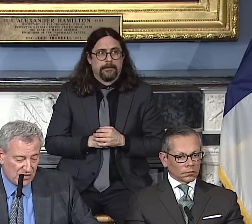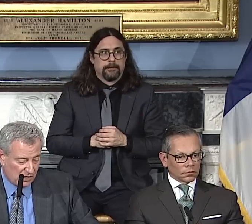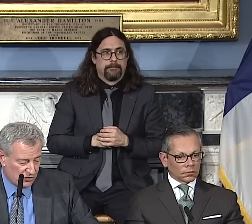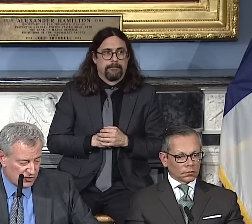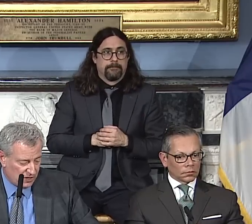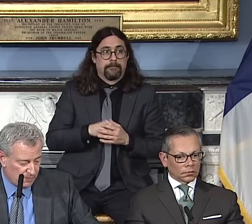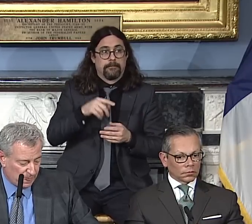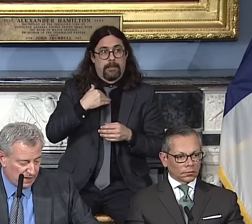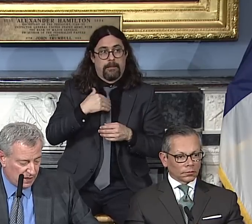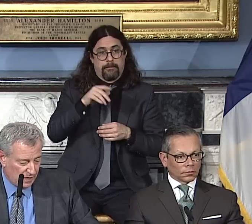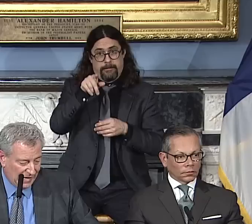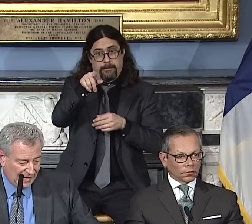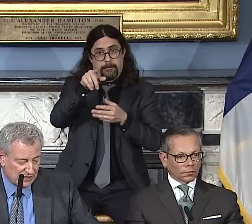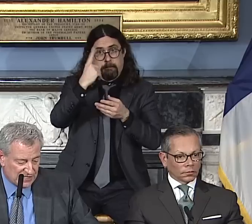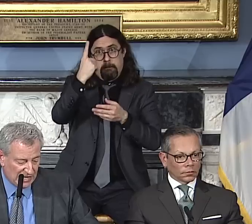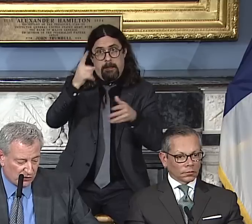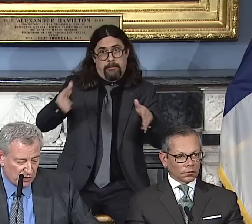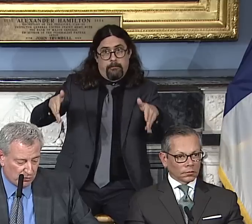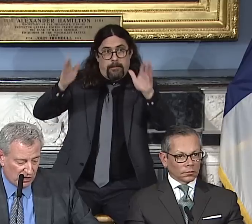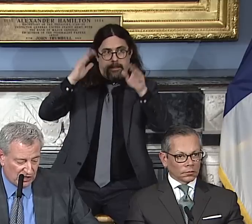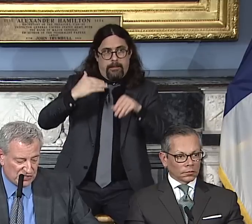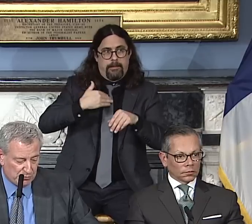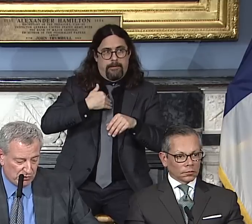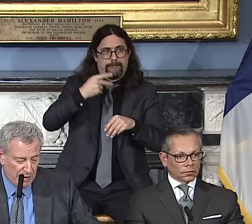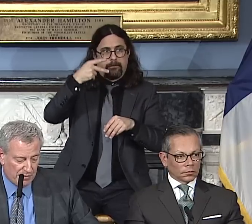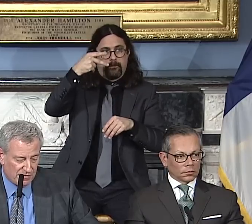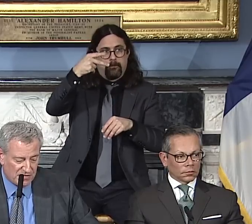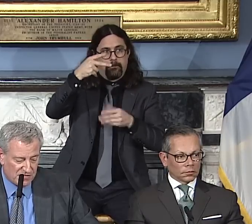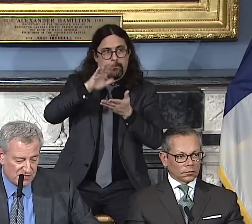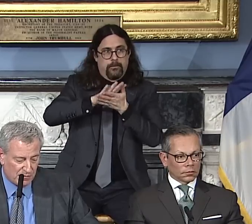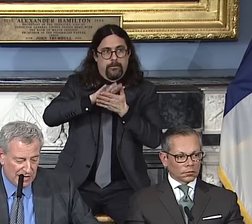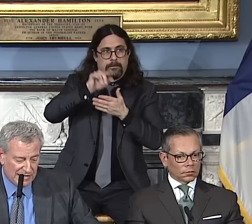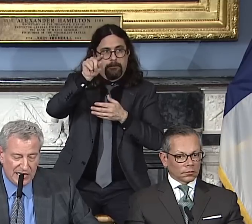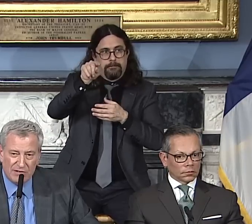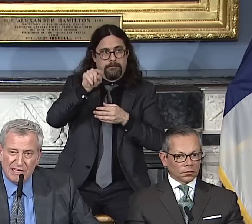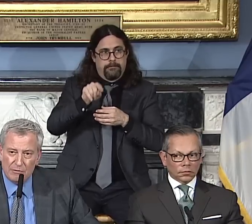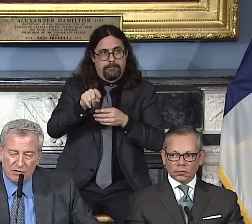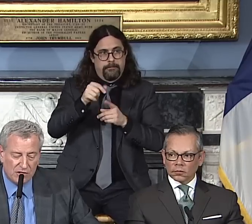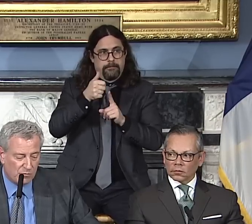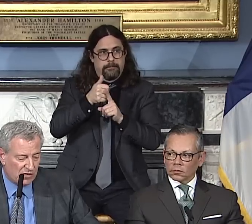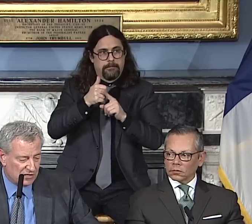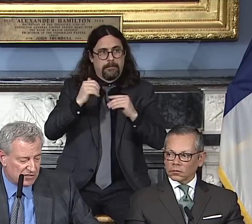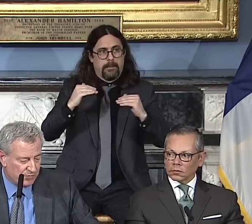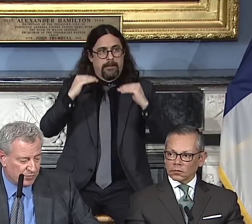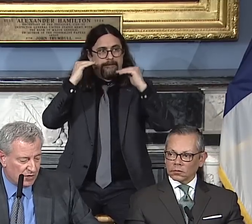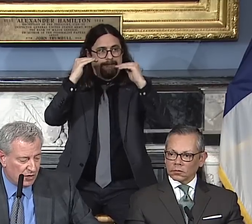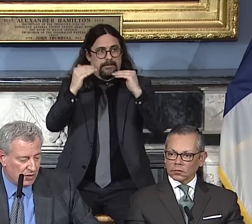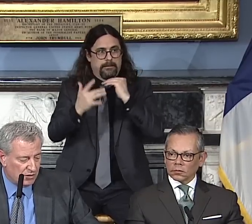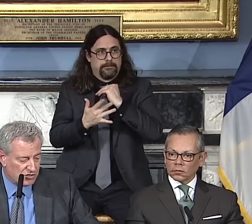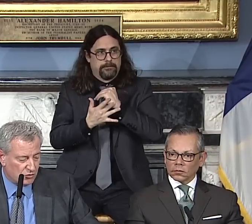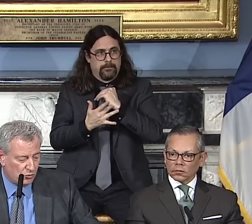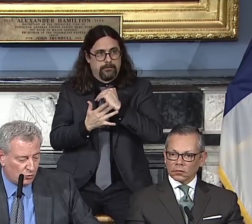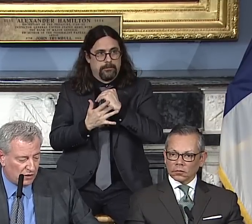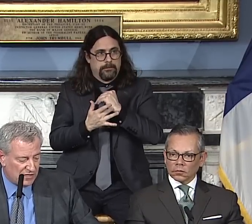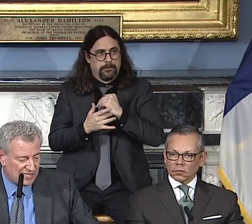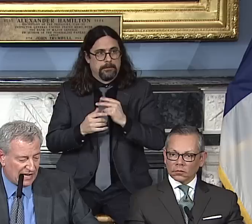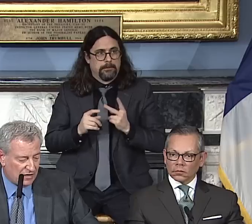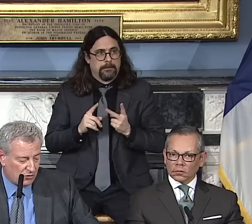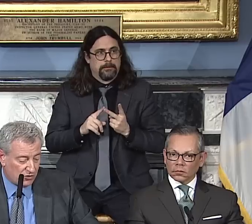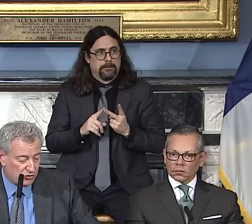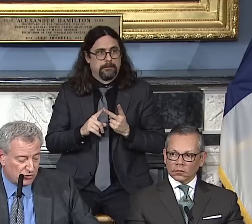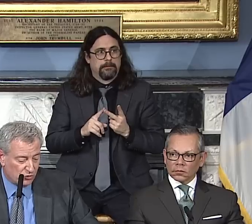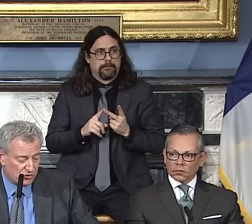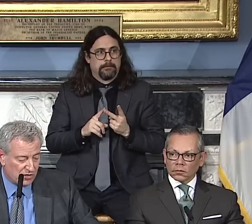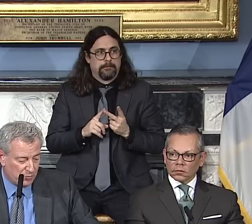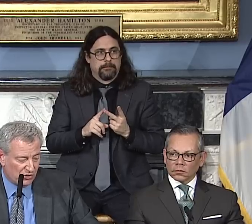and Technology and South Bronx Prep. This is in the Mott Haven neighborhood in the Bronx. The school is